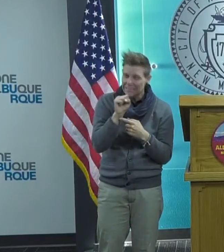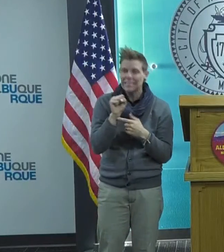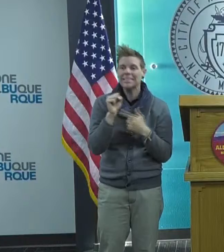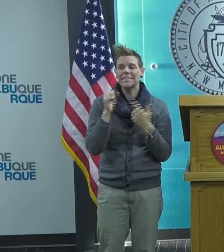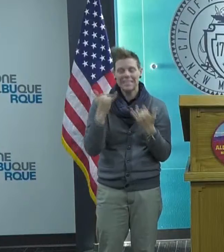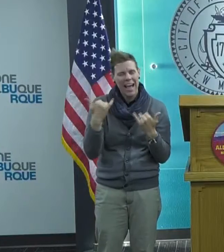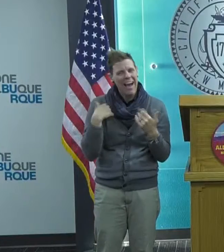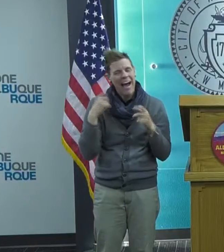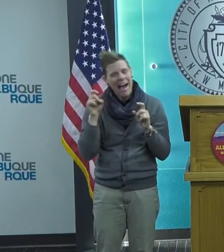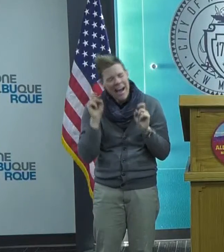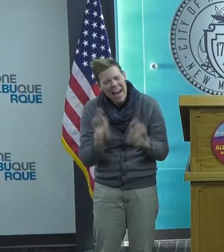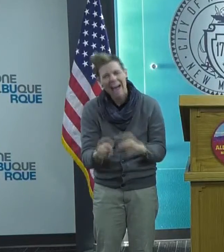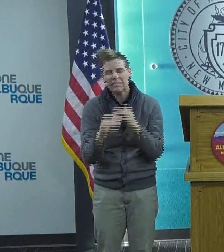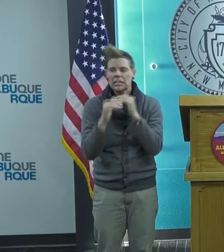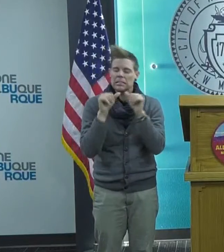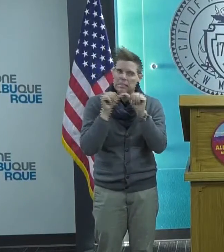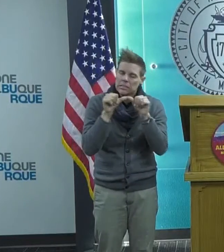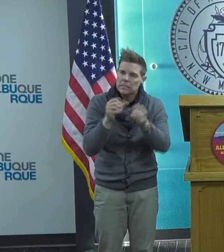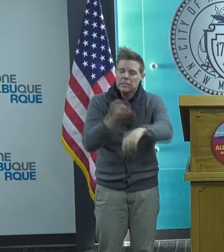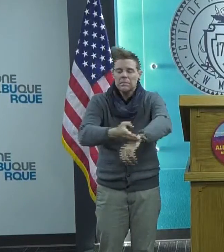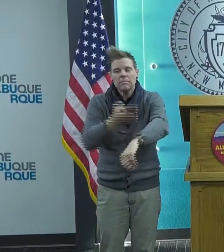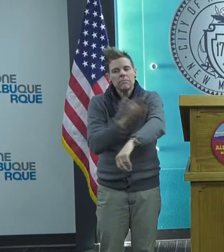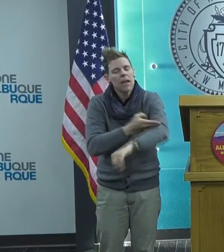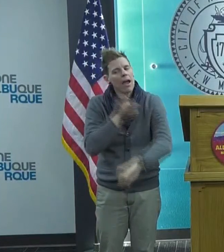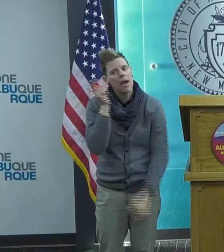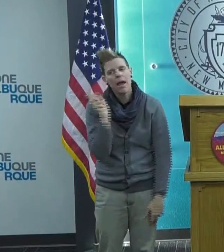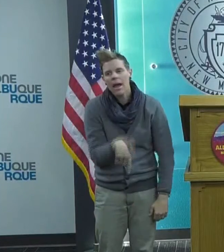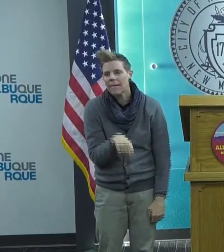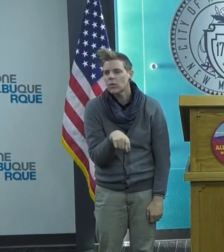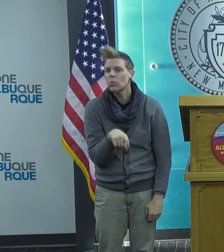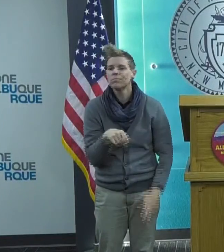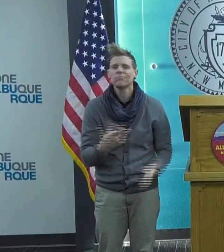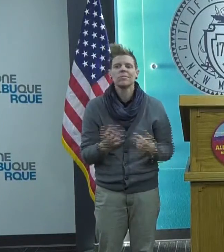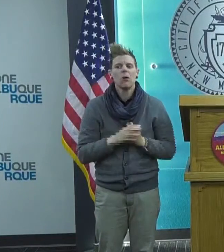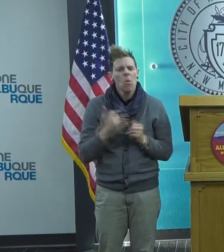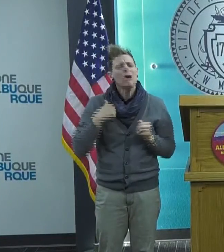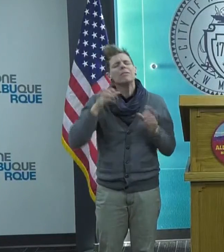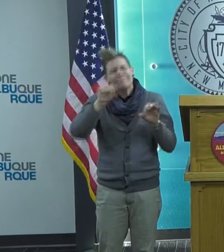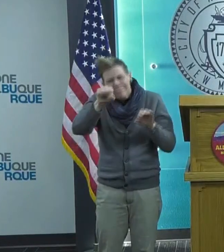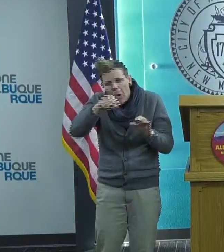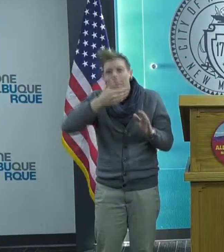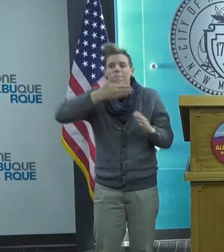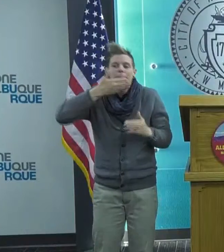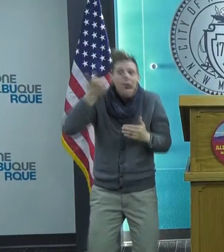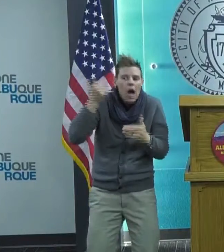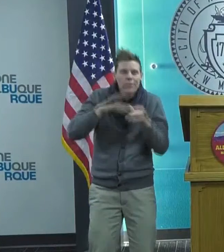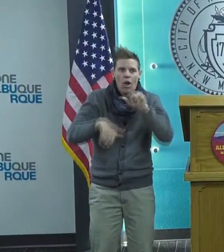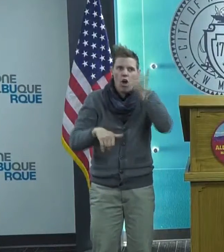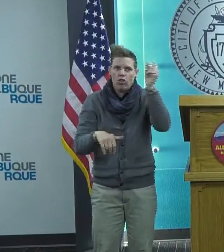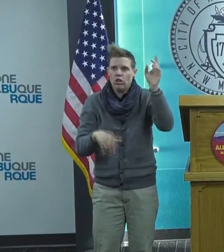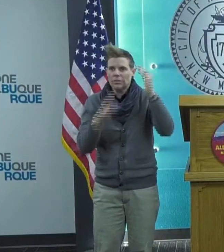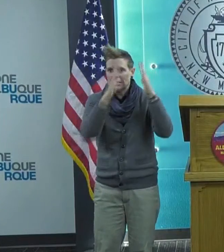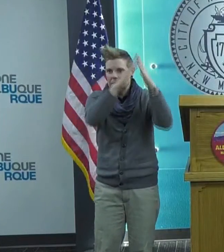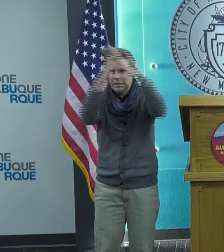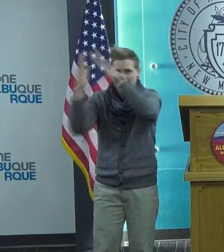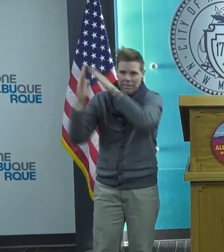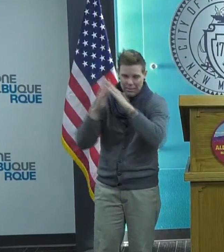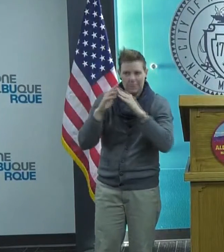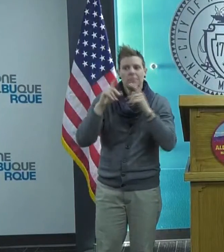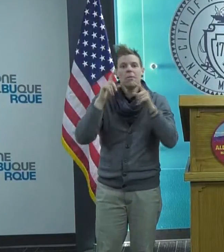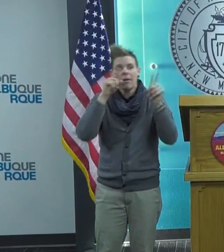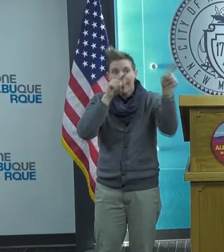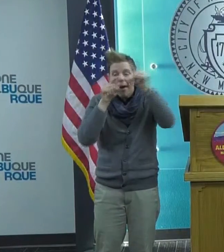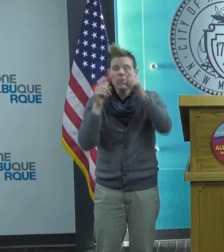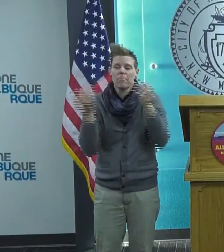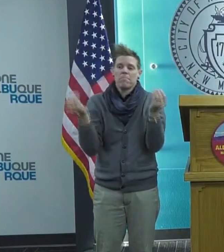in a much better place than these other cities. And again, these are just where we're at. There are many more cases per capita, per 1,000, in